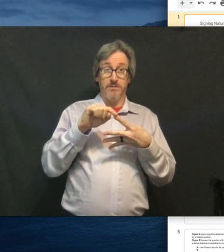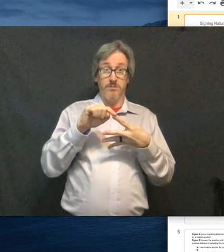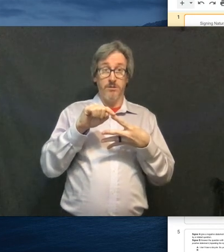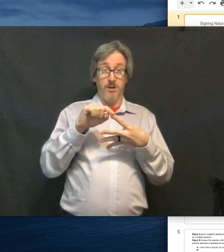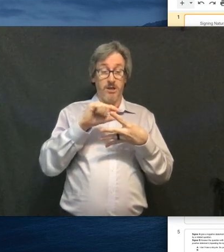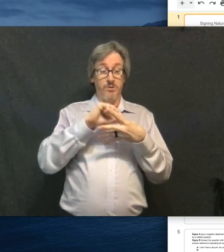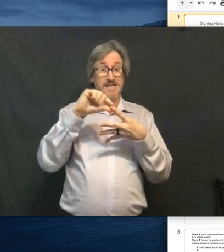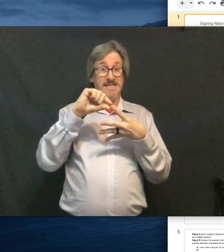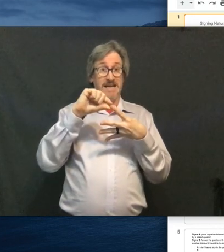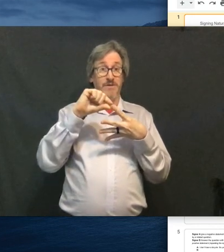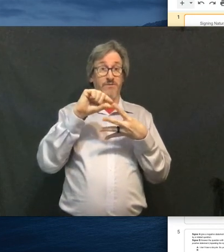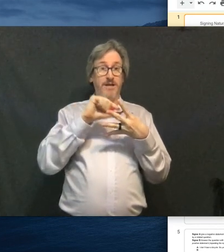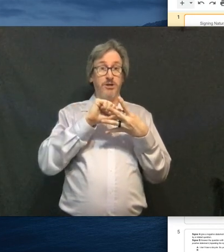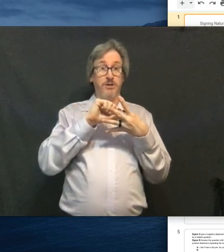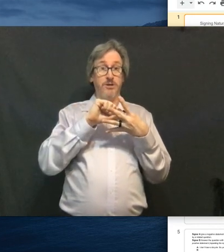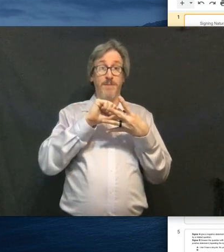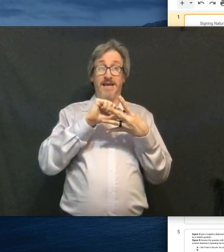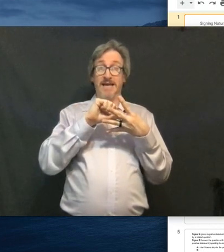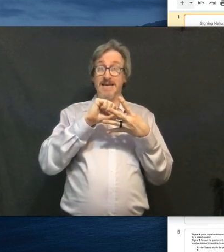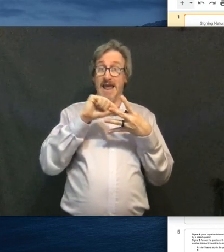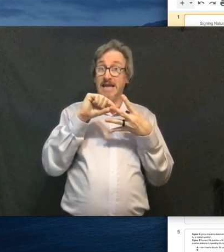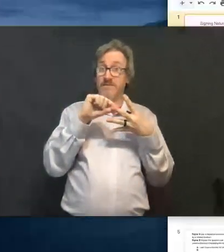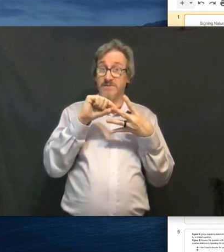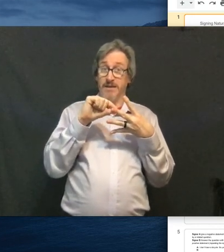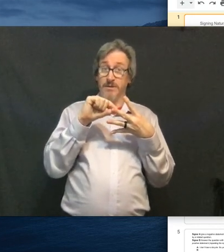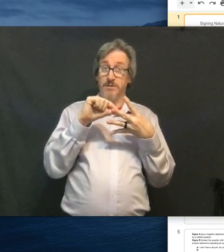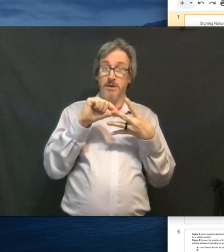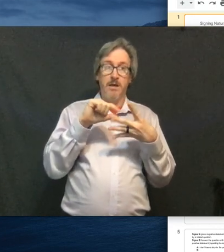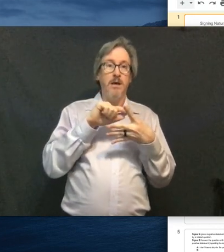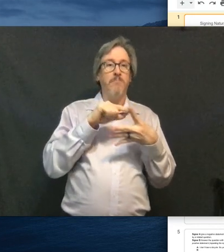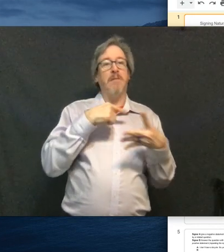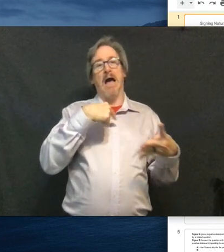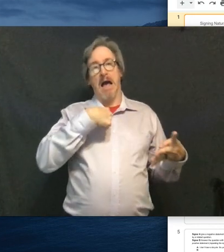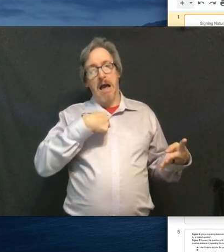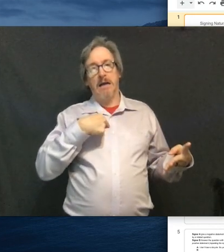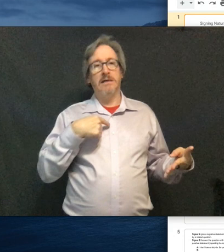statement. Use that same information to make it a negative statement.